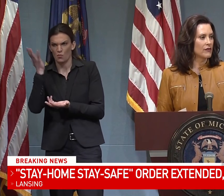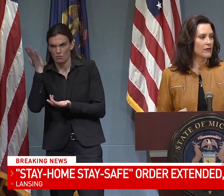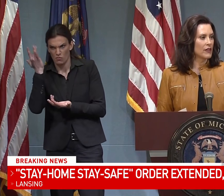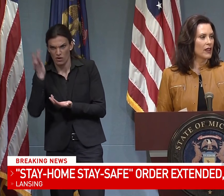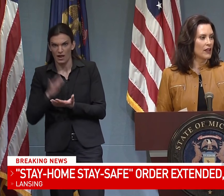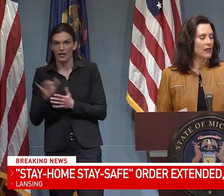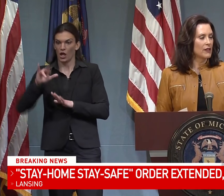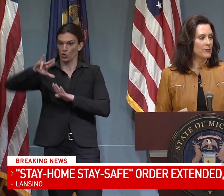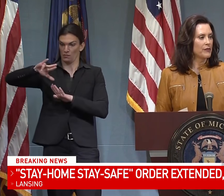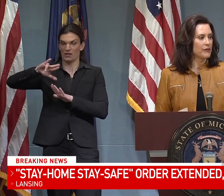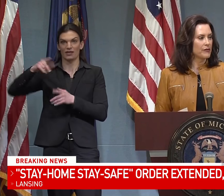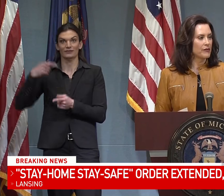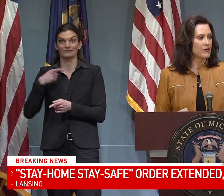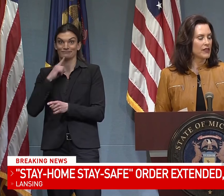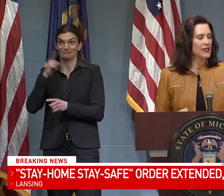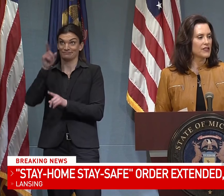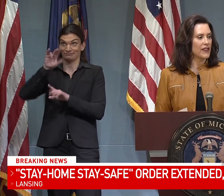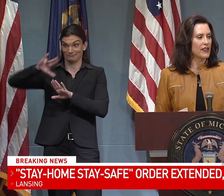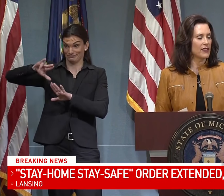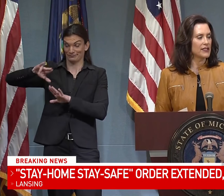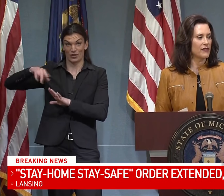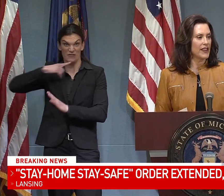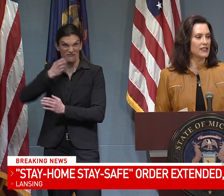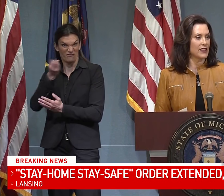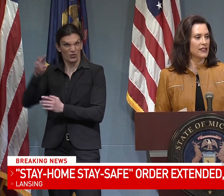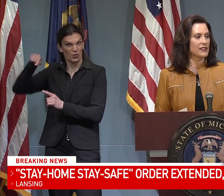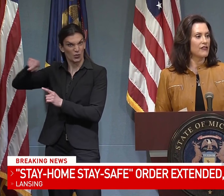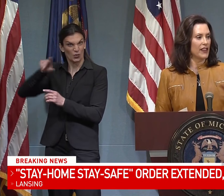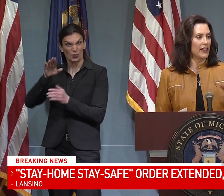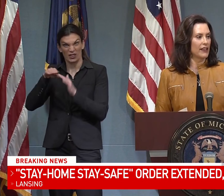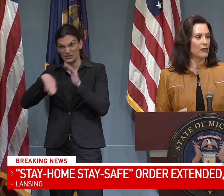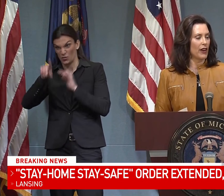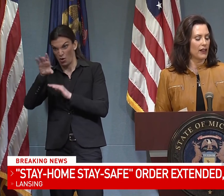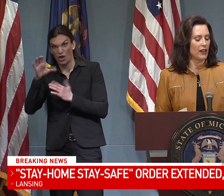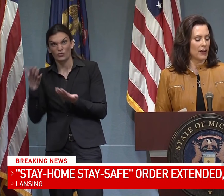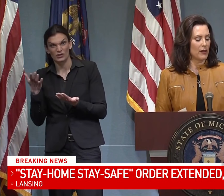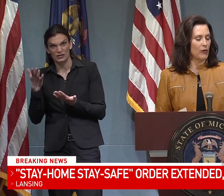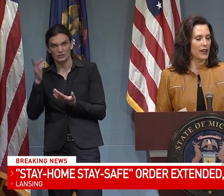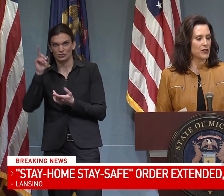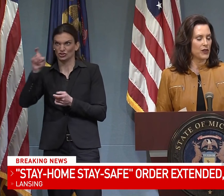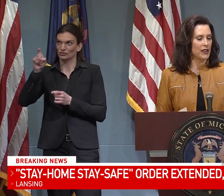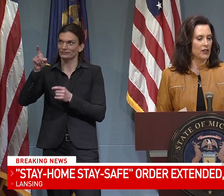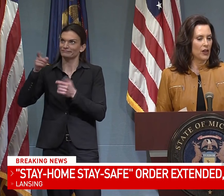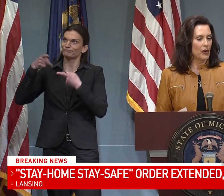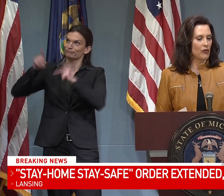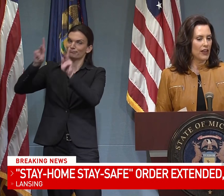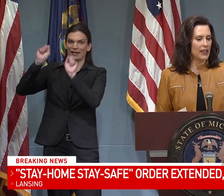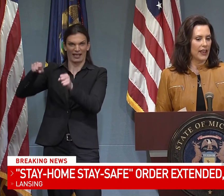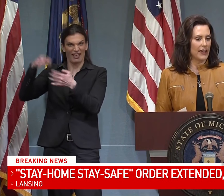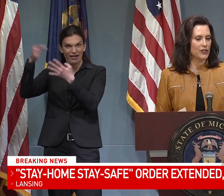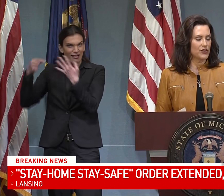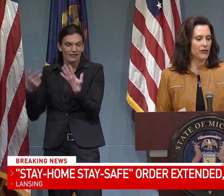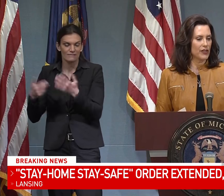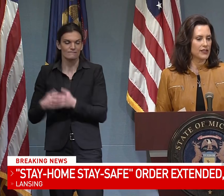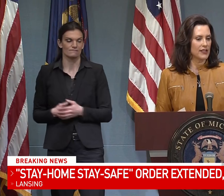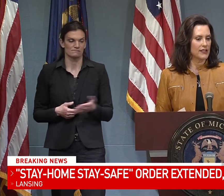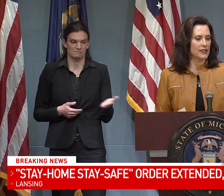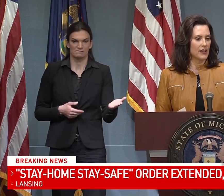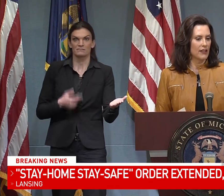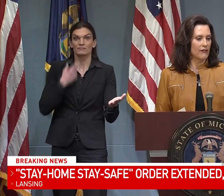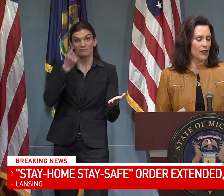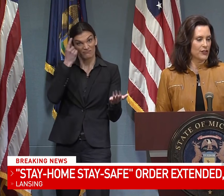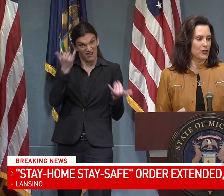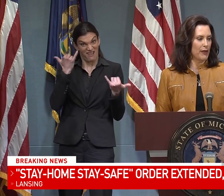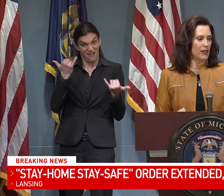the UP, where there's less than 100 cases? This phase is flattening, right? As we re-engage, for